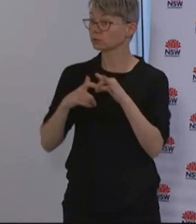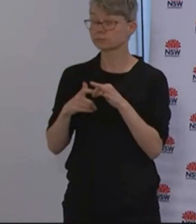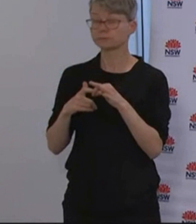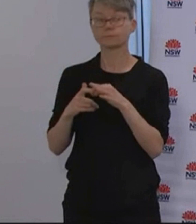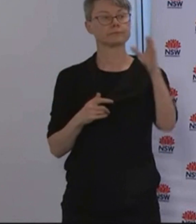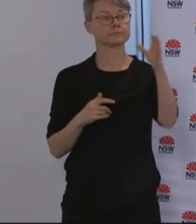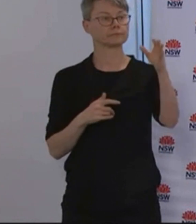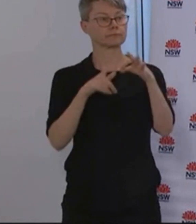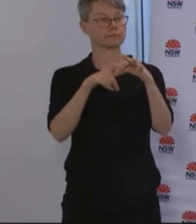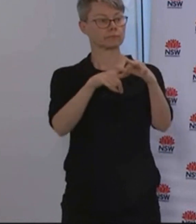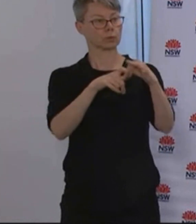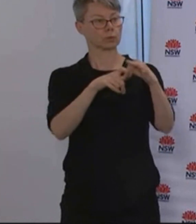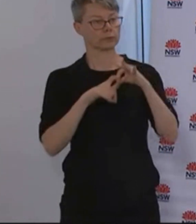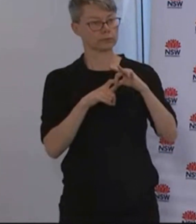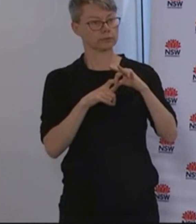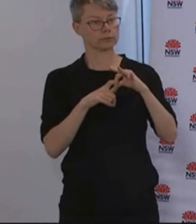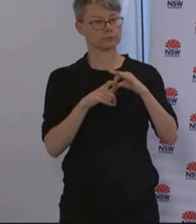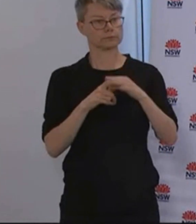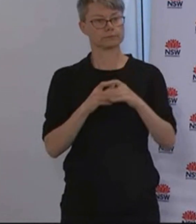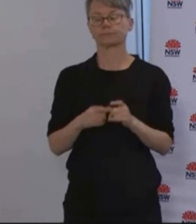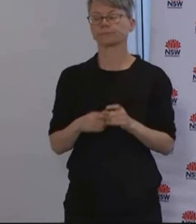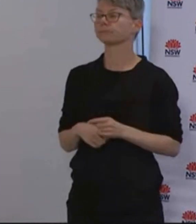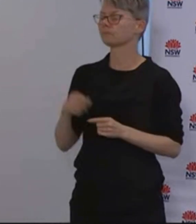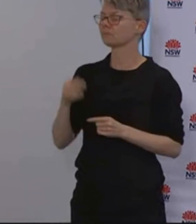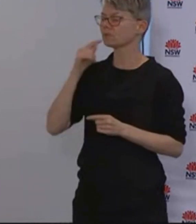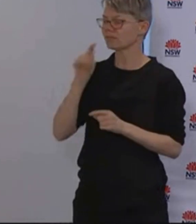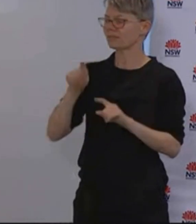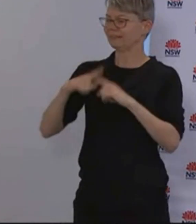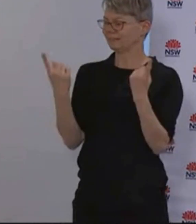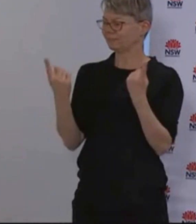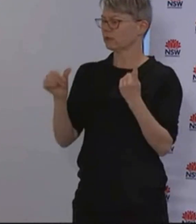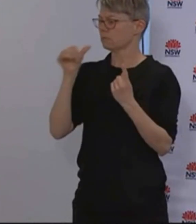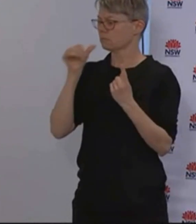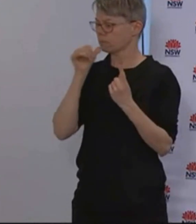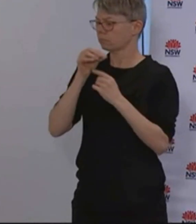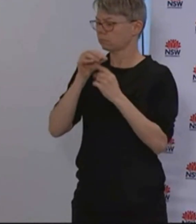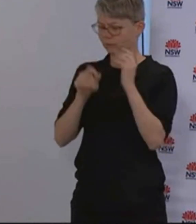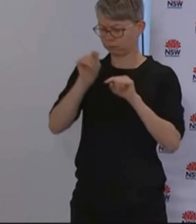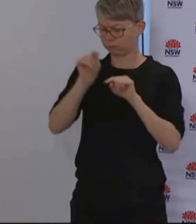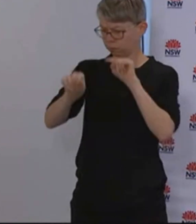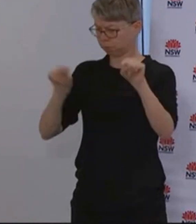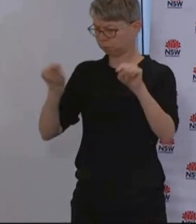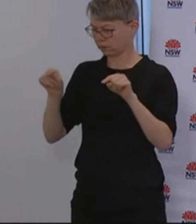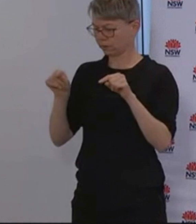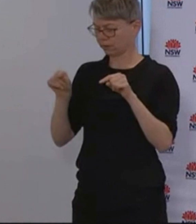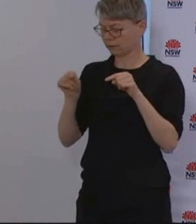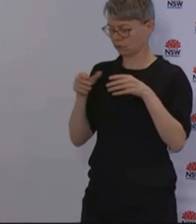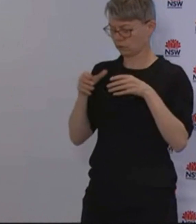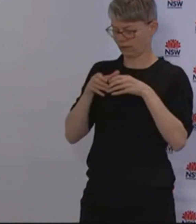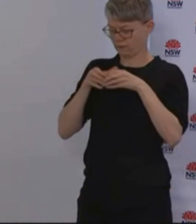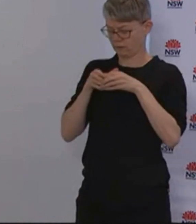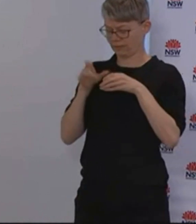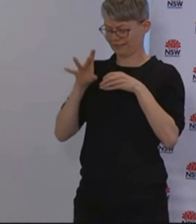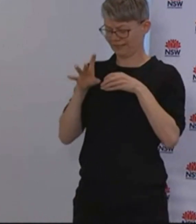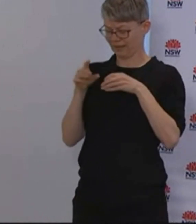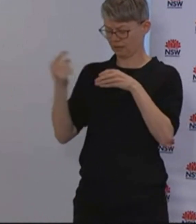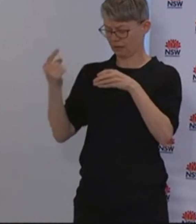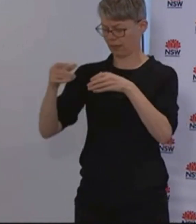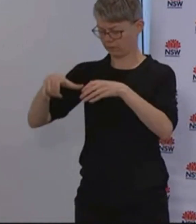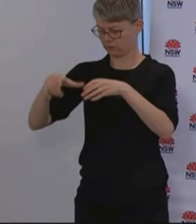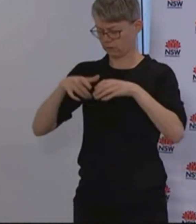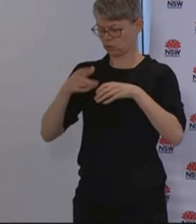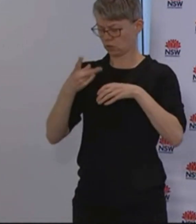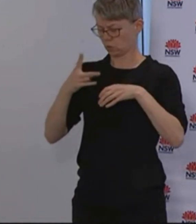regards to all those various venues you've just mentioned, just to clarify, one of the 21 people, whoever it was, has been to one of